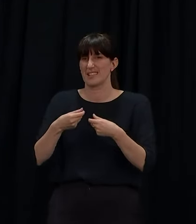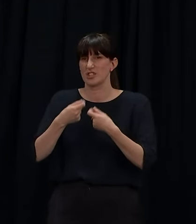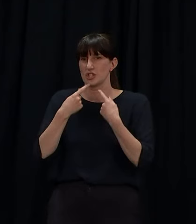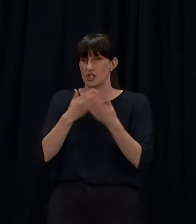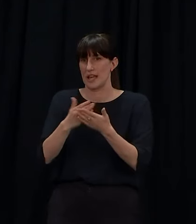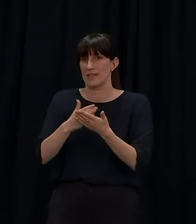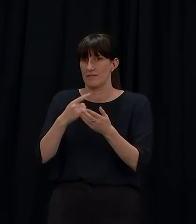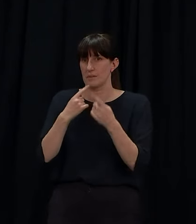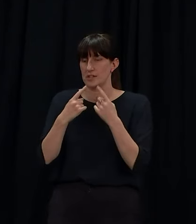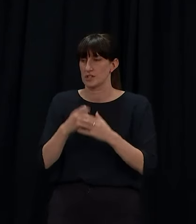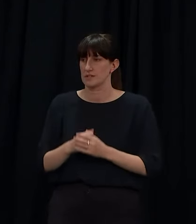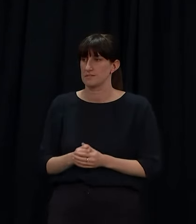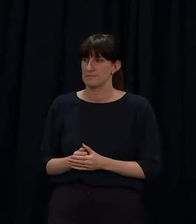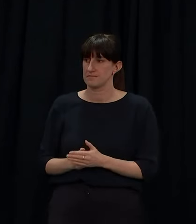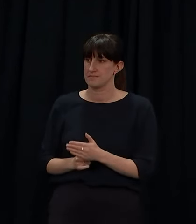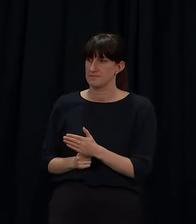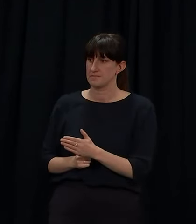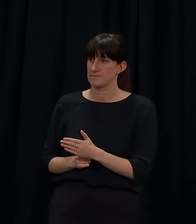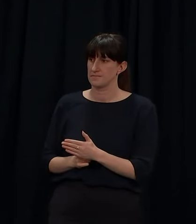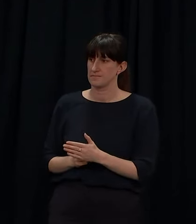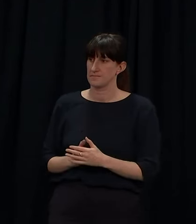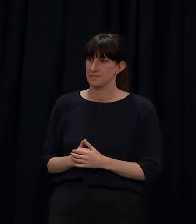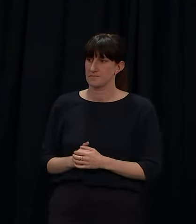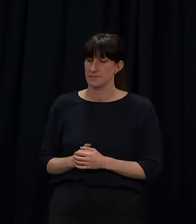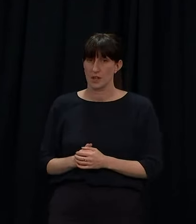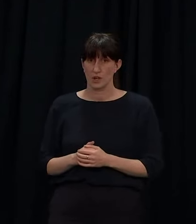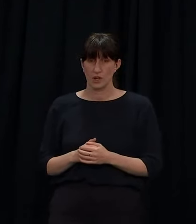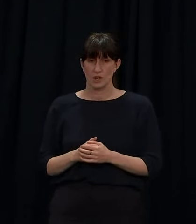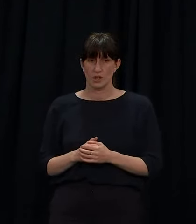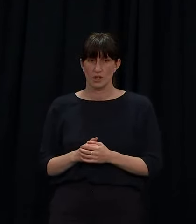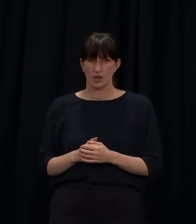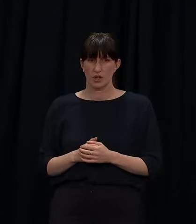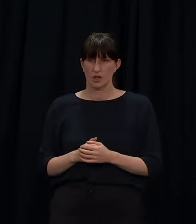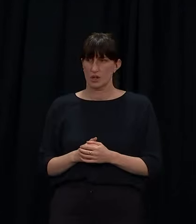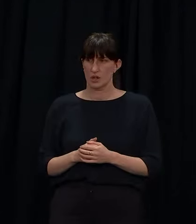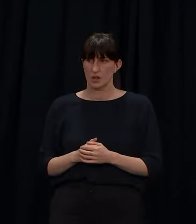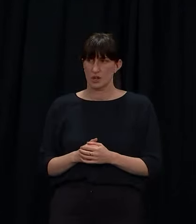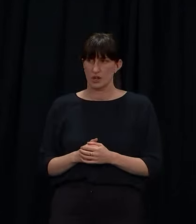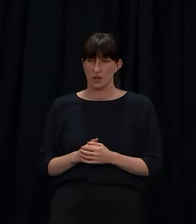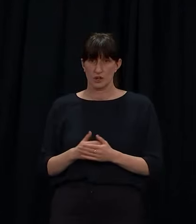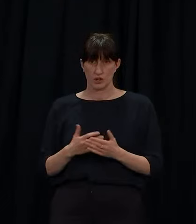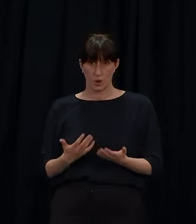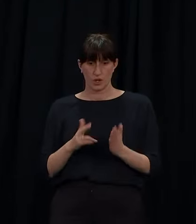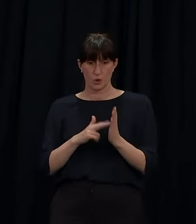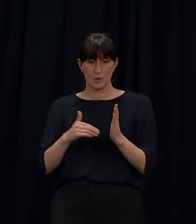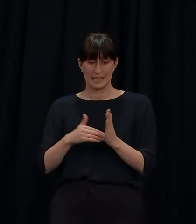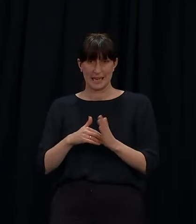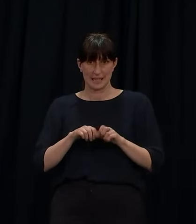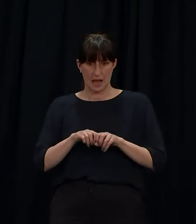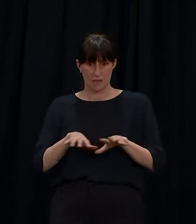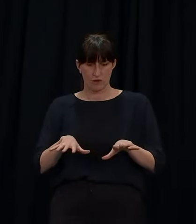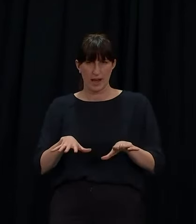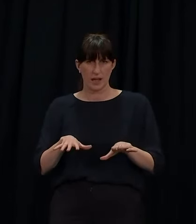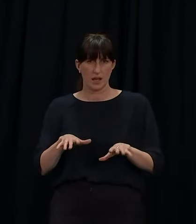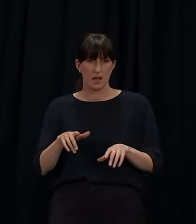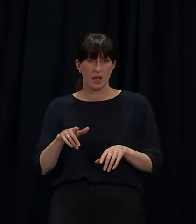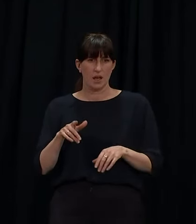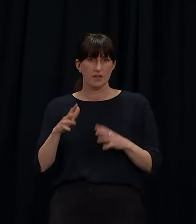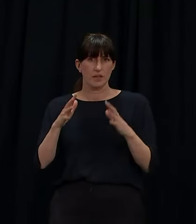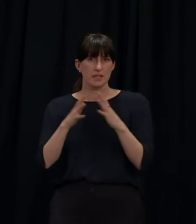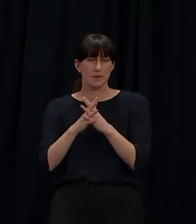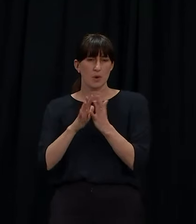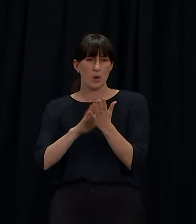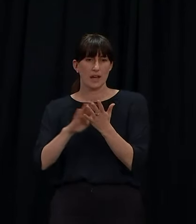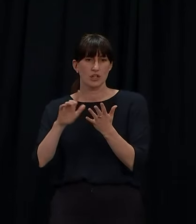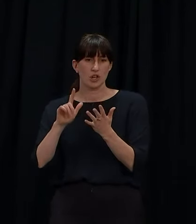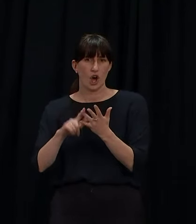you. Yeah. Thank you. Just zooming out a bit from the current outbreak here, the World Health Organization says countries should delay booster shots for several reasons, but